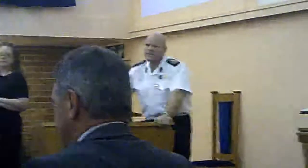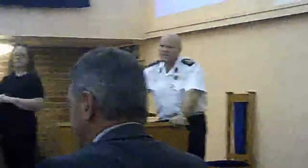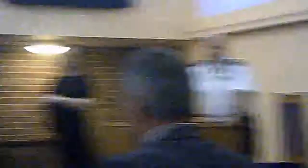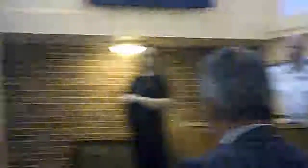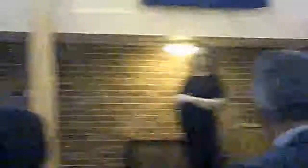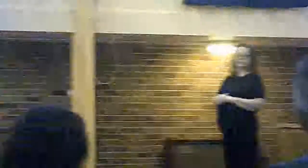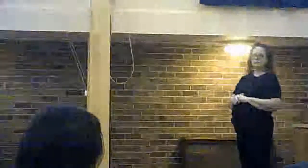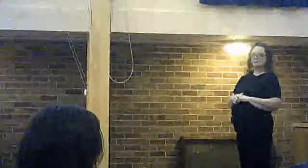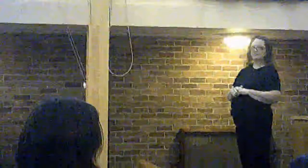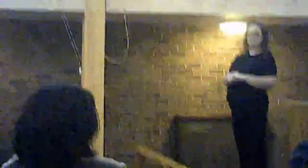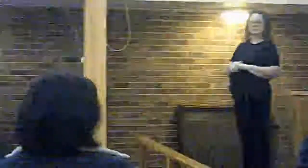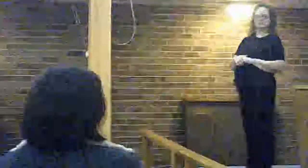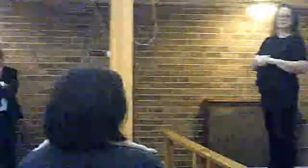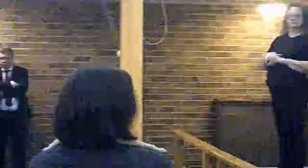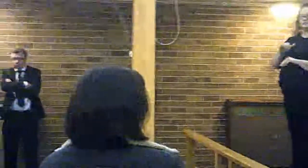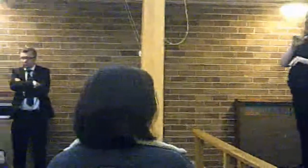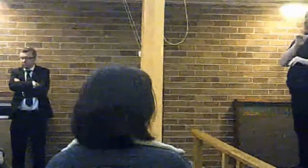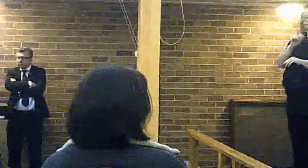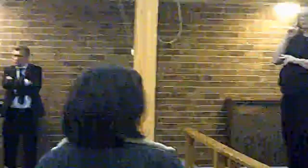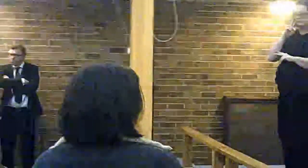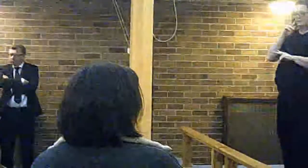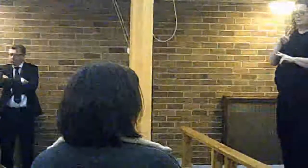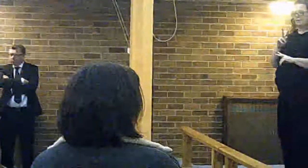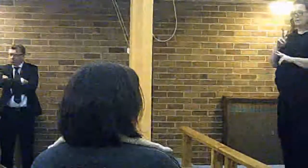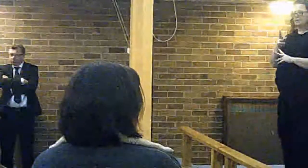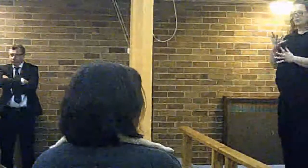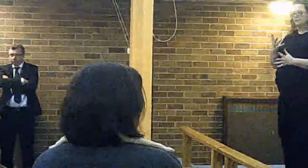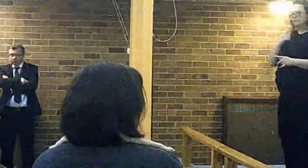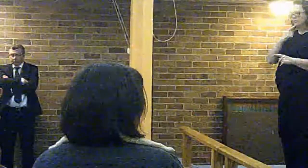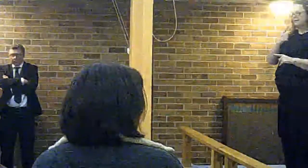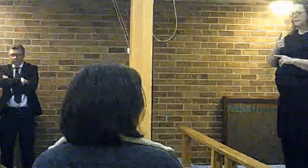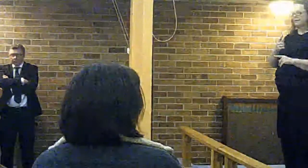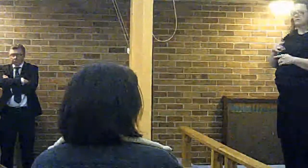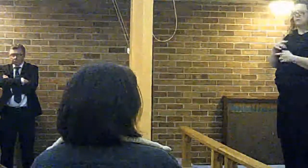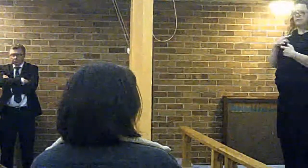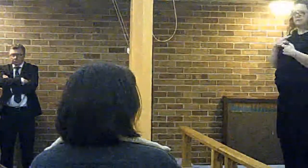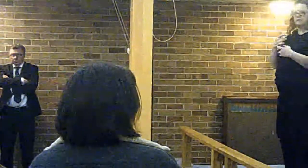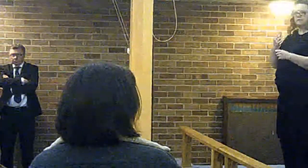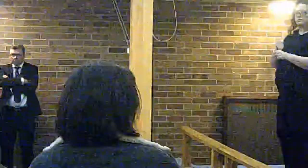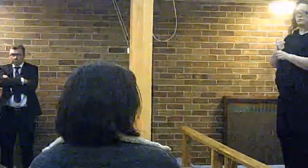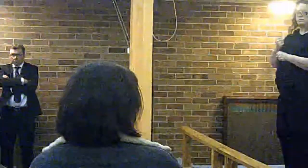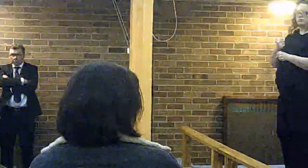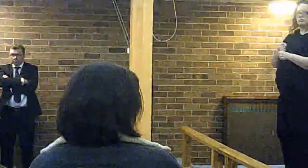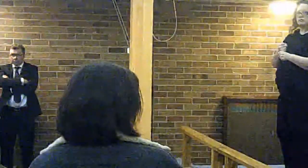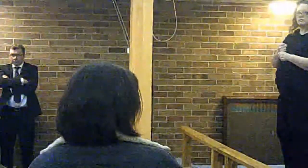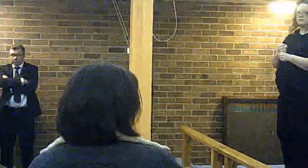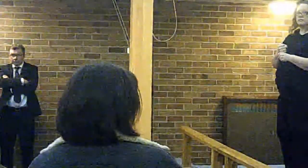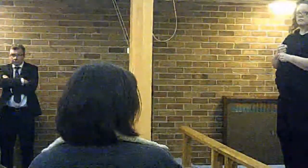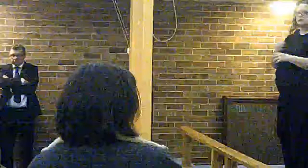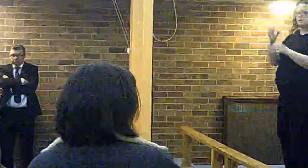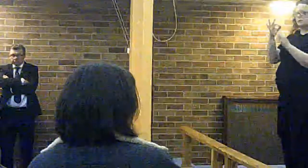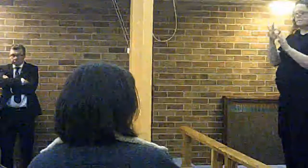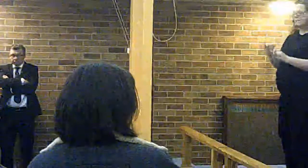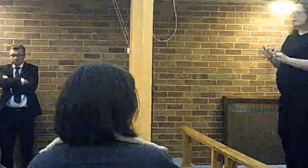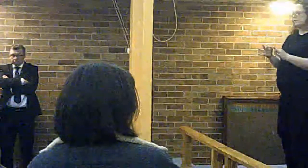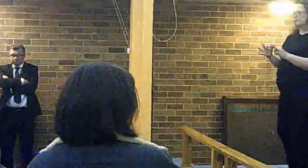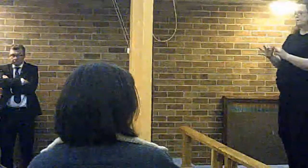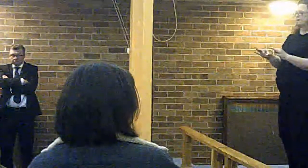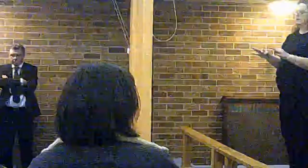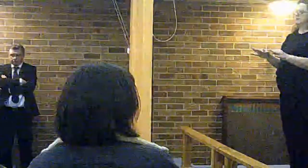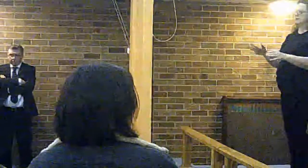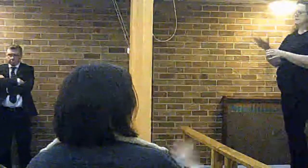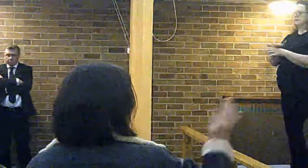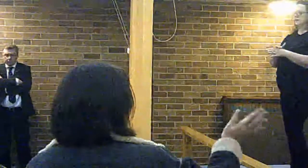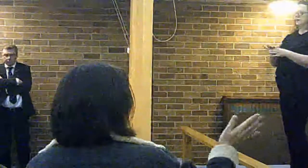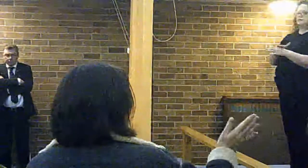From your own perspective, you said yourself that you don't feel free to see if the IPR has such a delivery